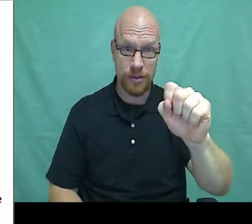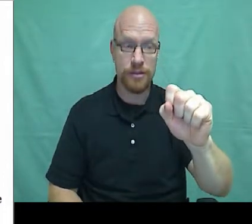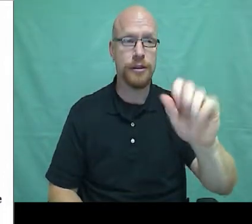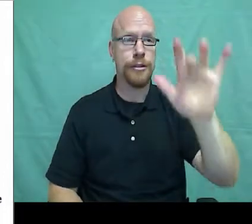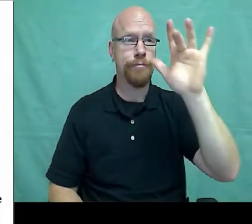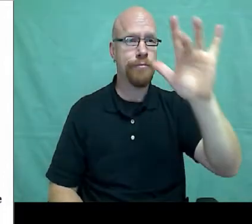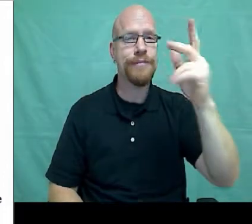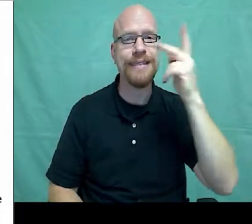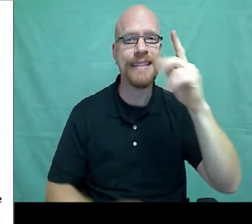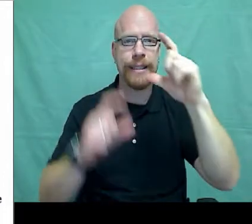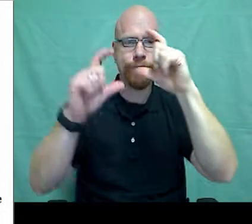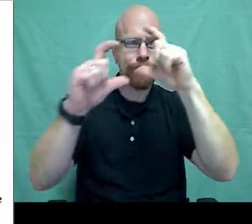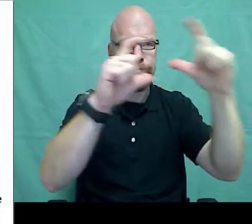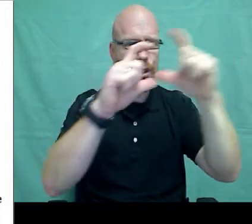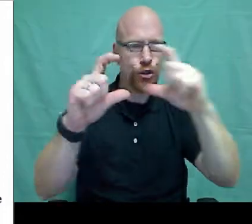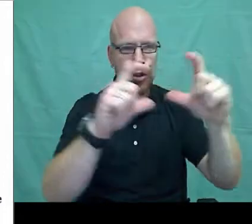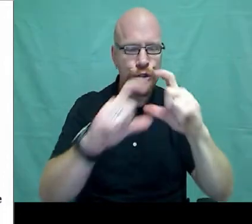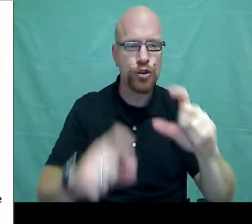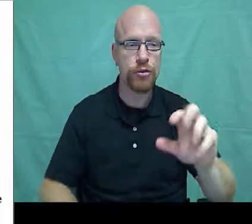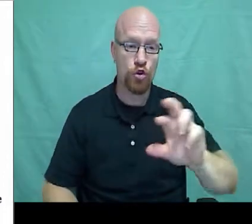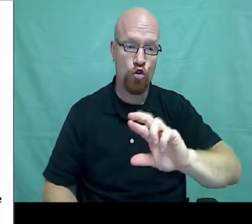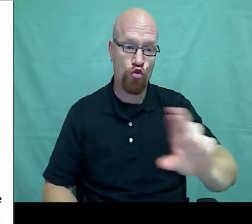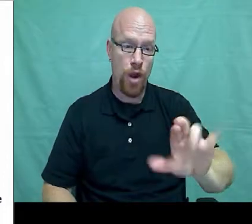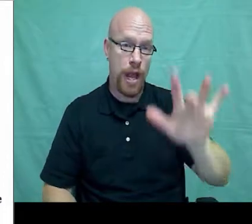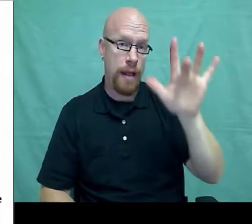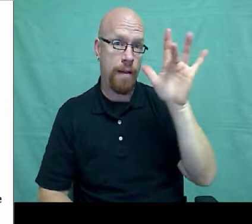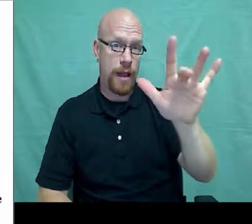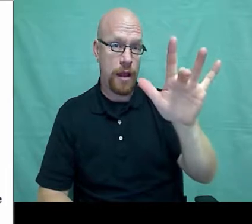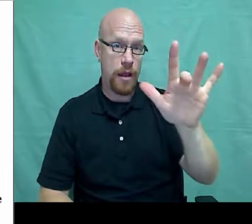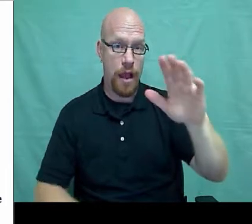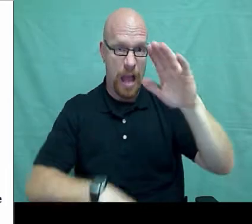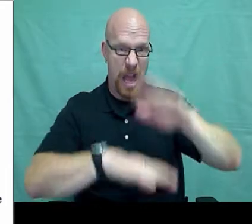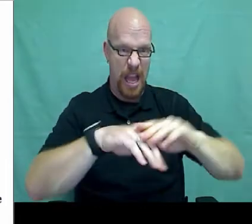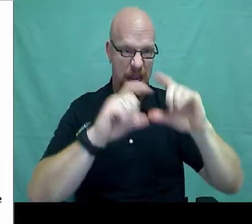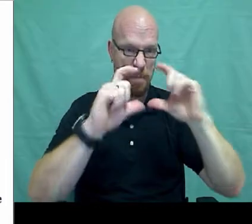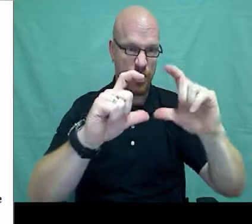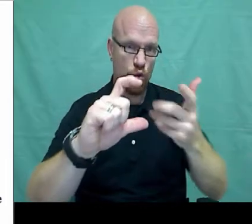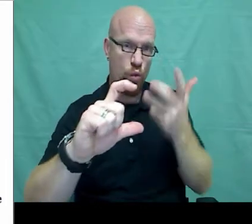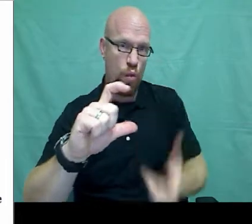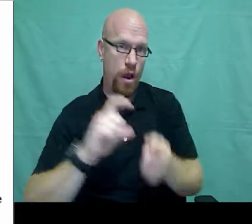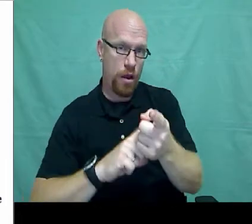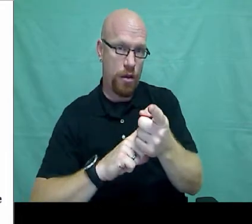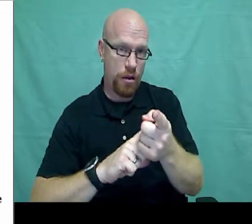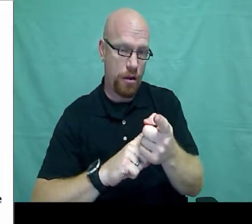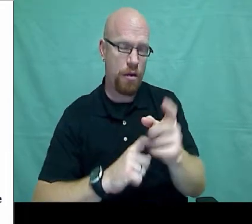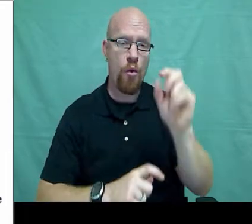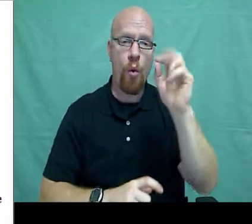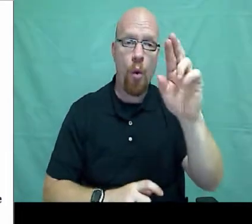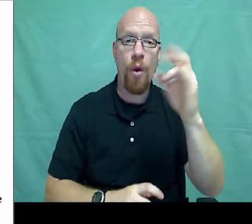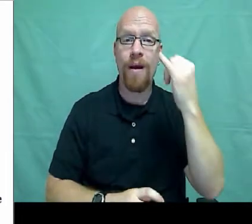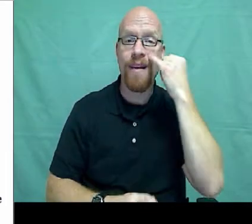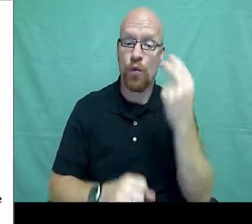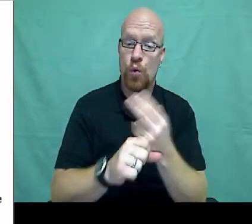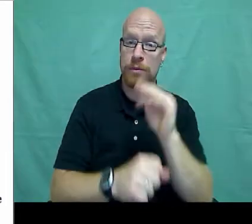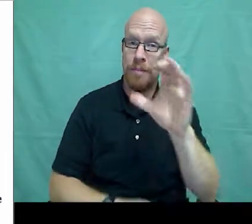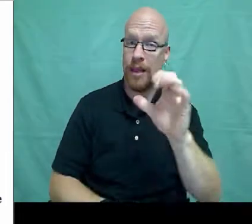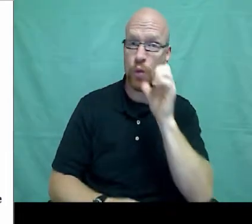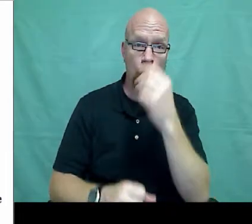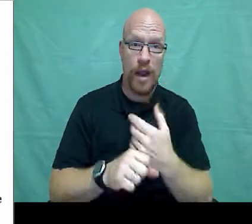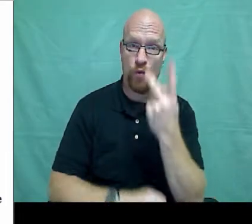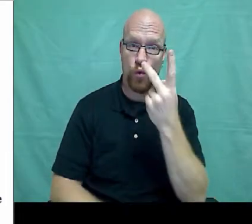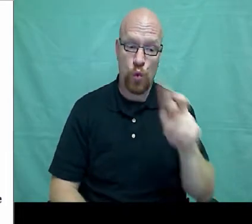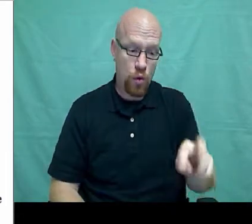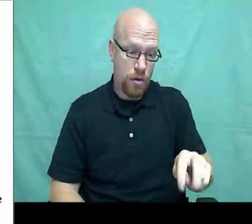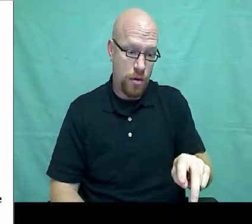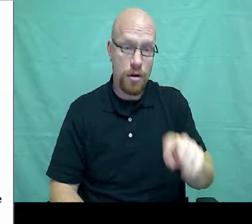When you do that search, you will see a bunch of pictures, or you can right click on the exact picture you want, or